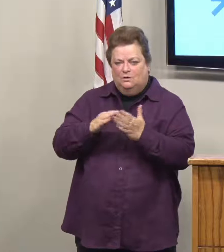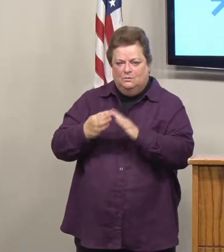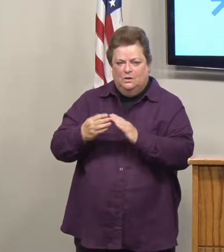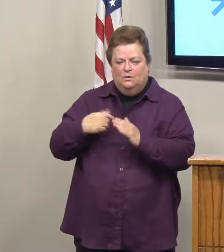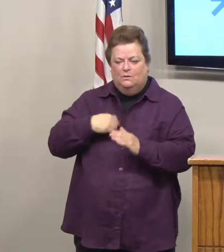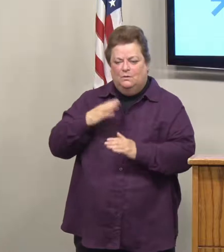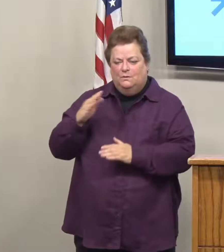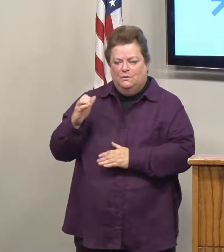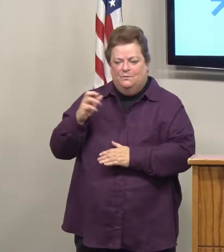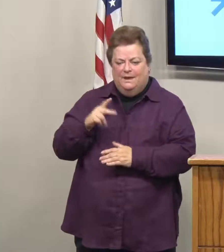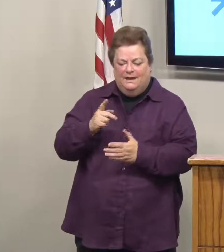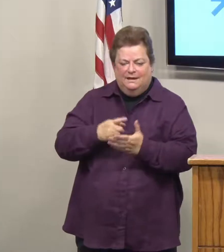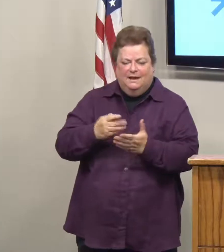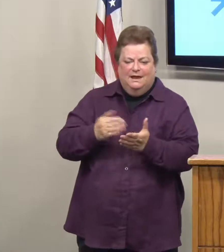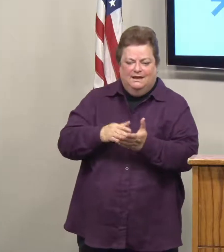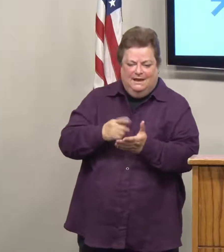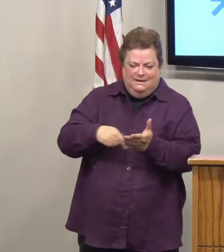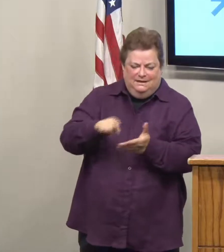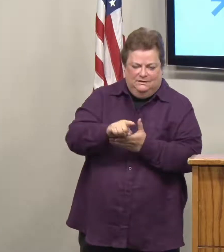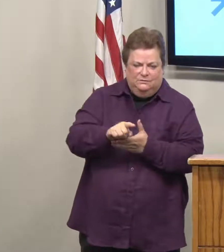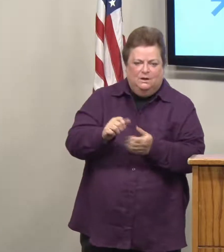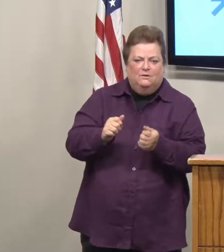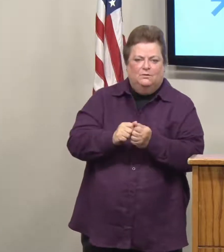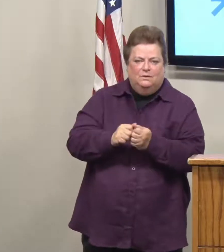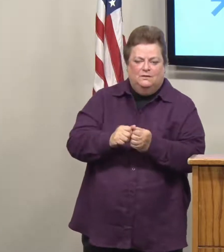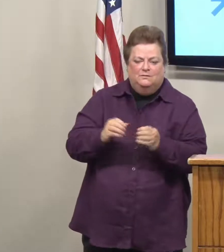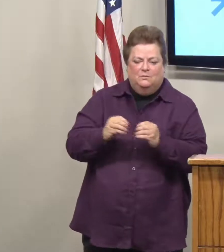be back again next week with more on